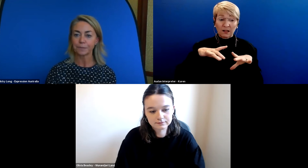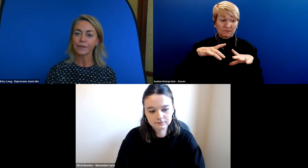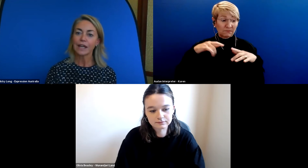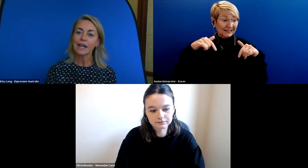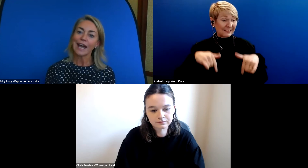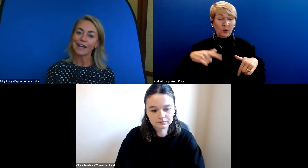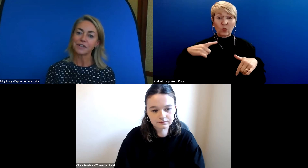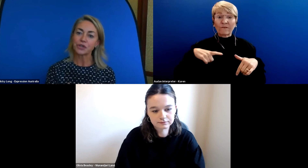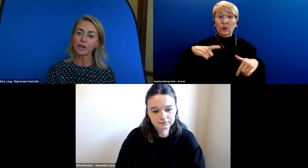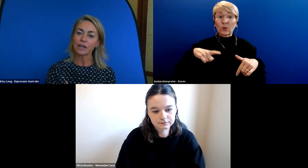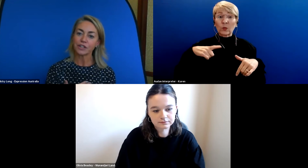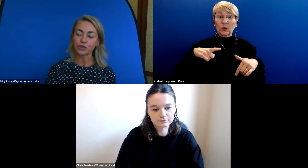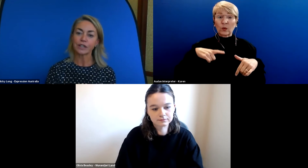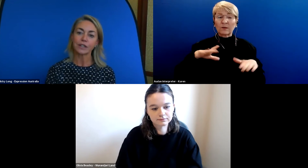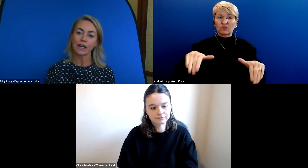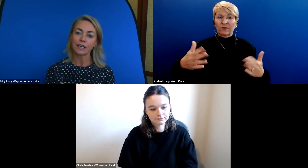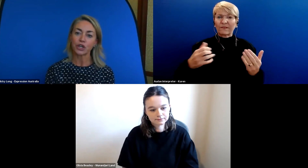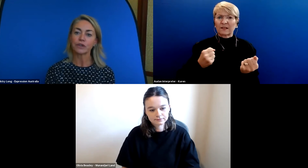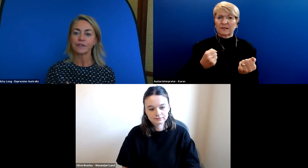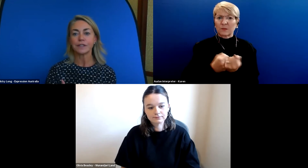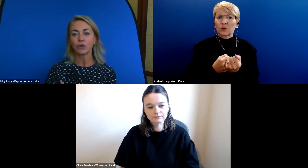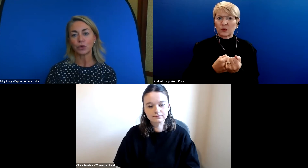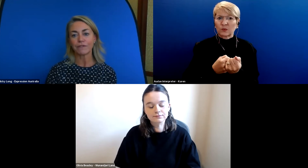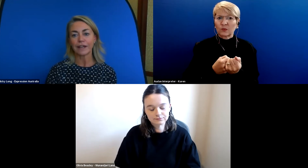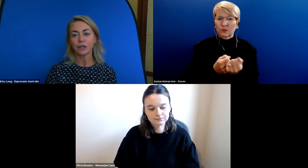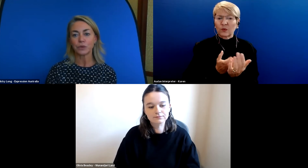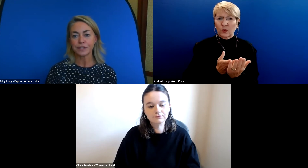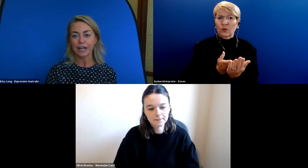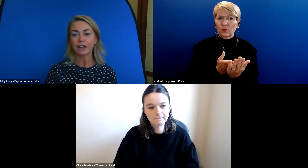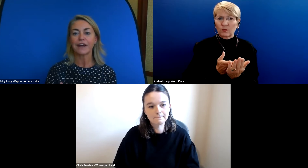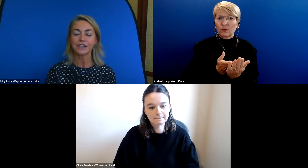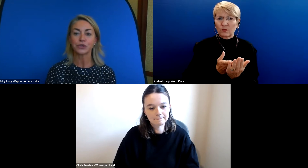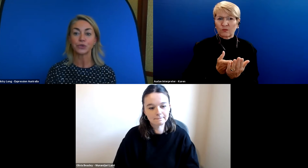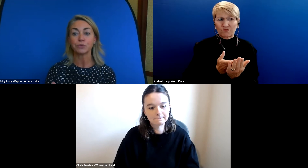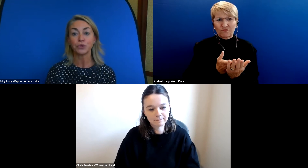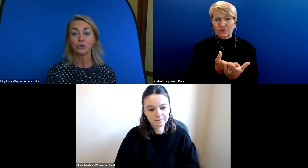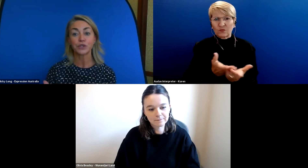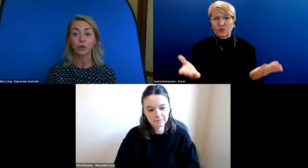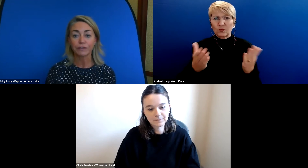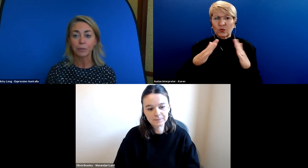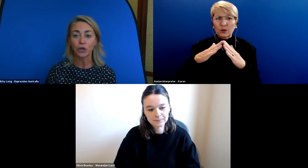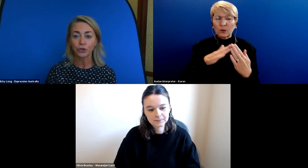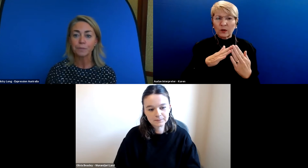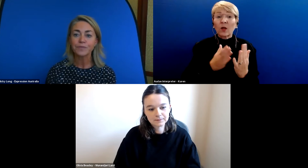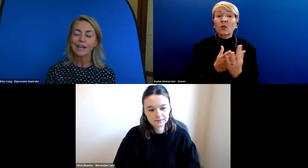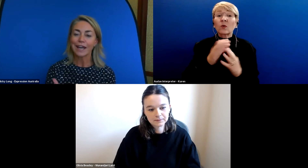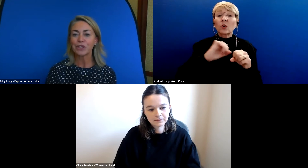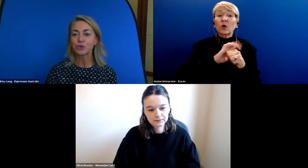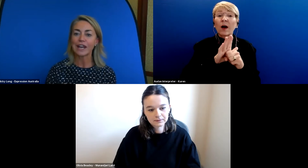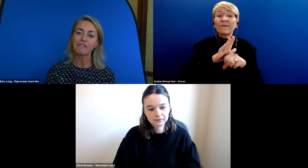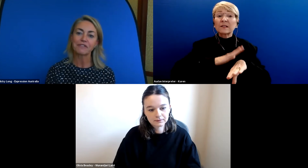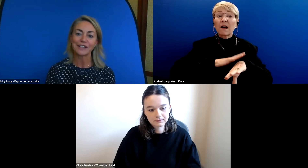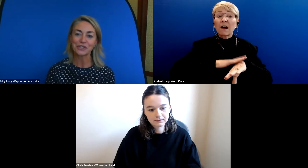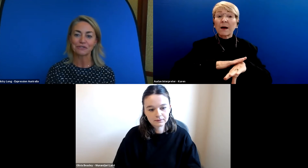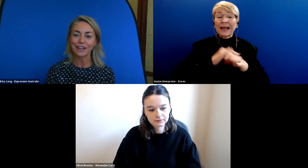community. And during COVID, all of our staff had to move to work from home, and we